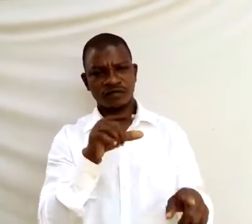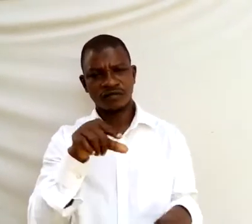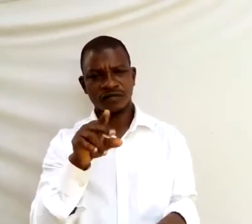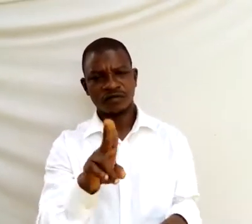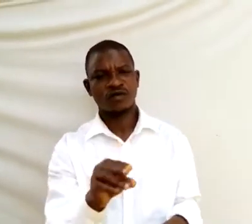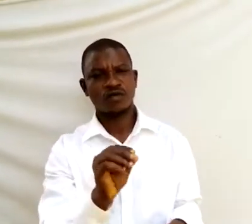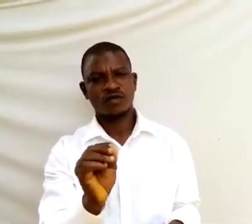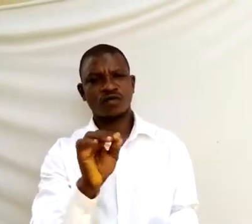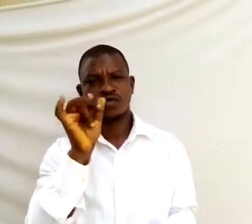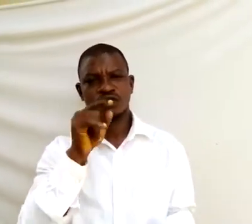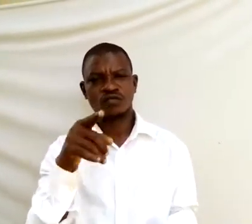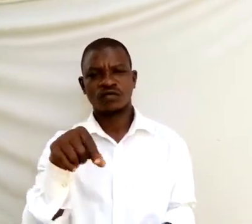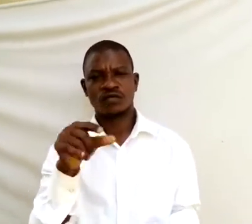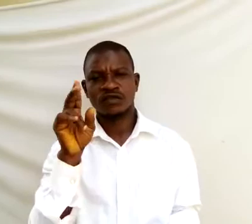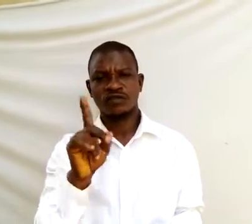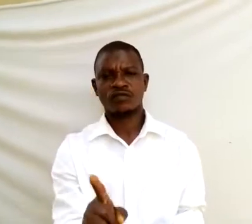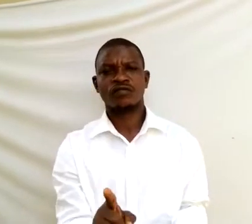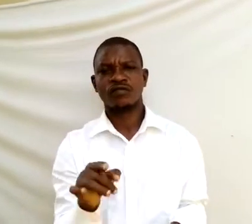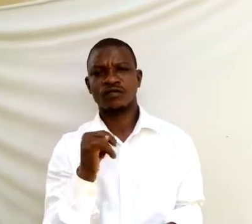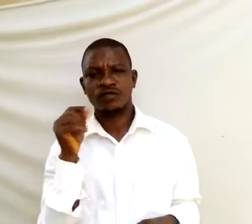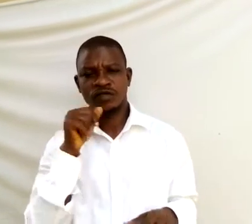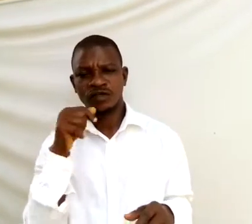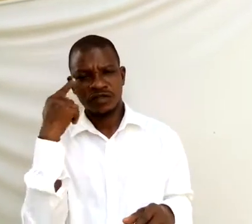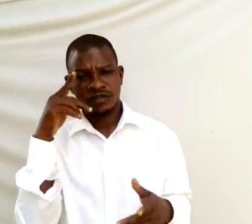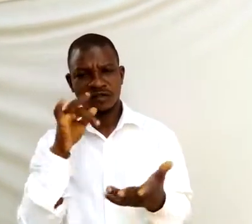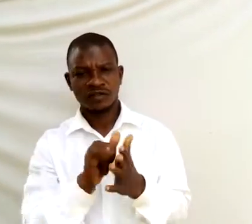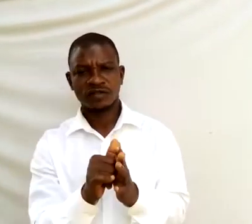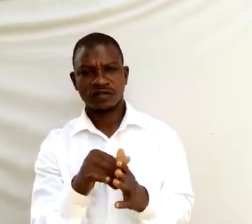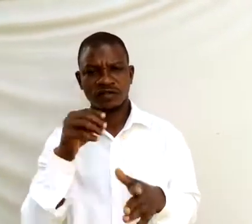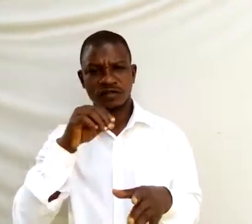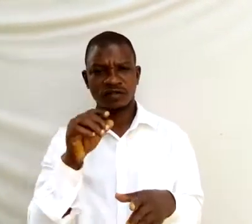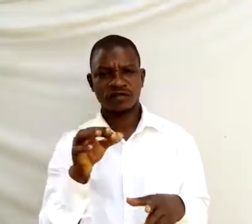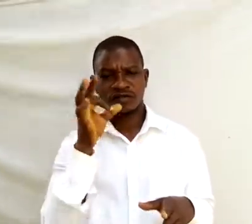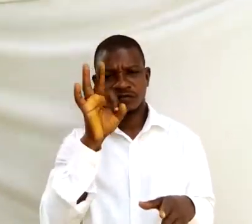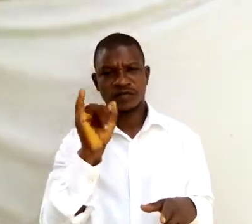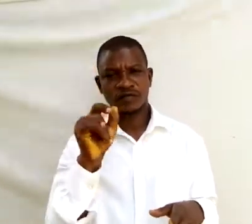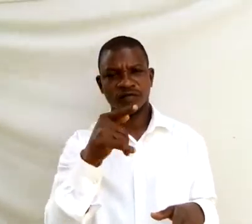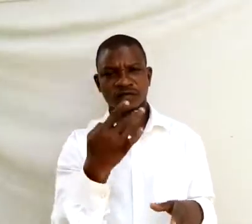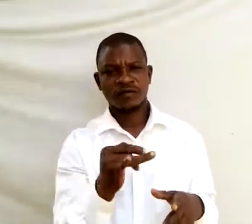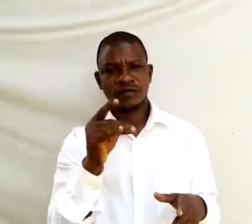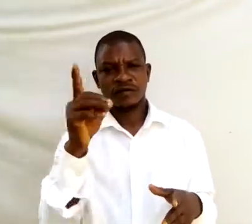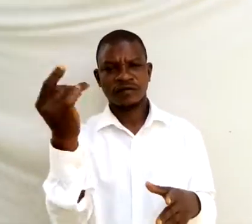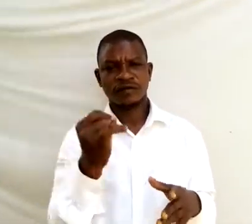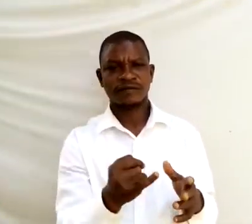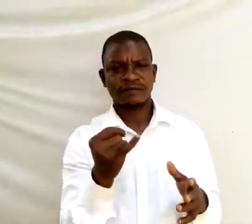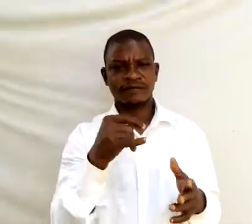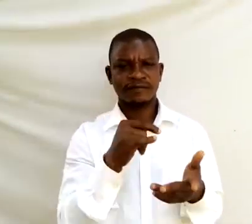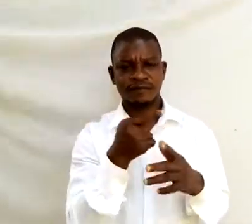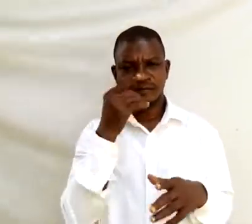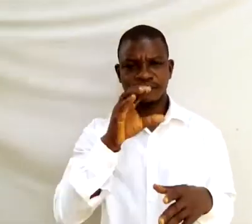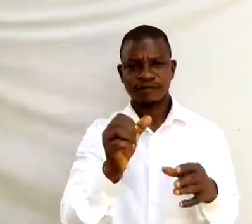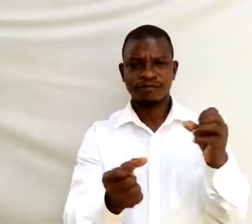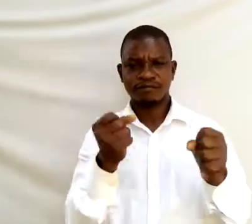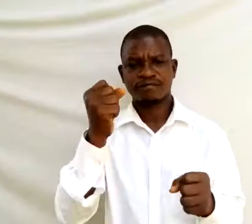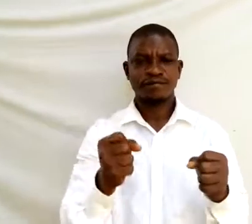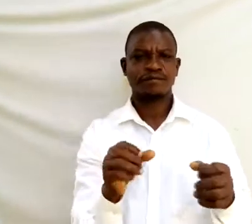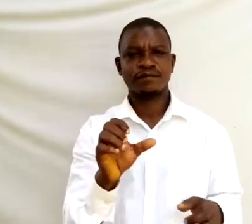QO to Q1. We can see that in figure A diagram for cars.